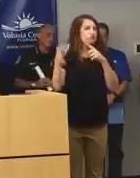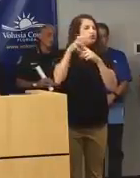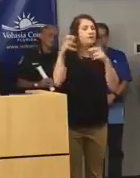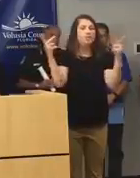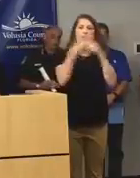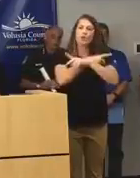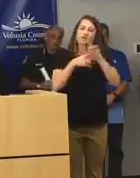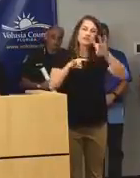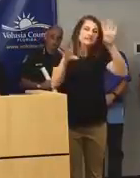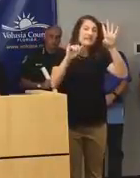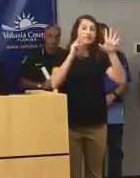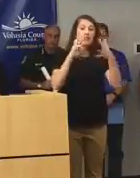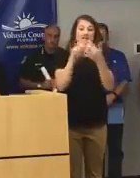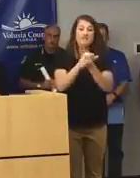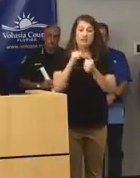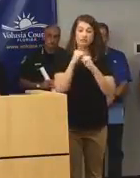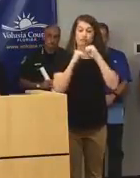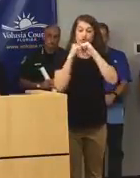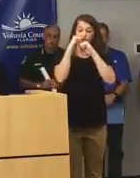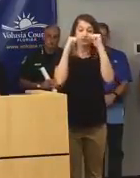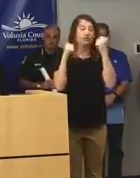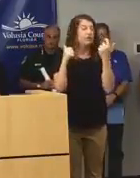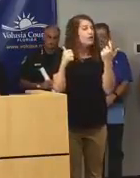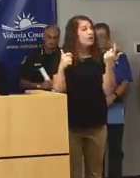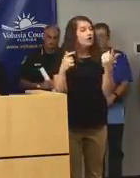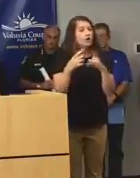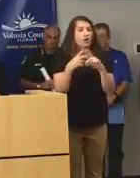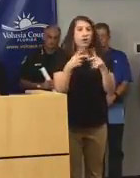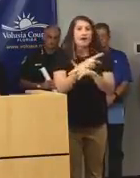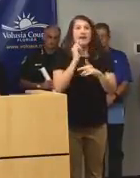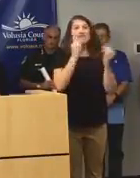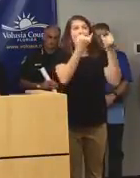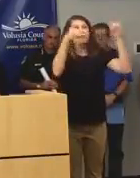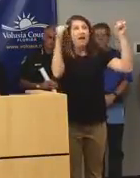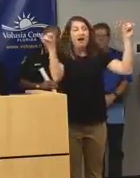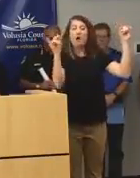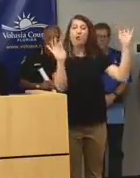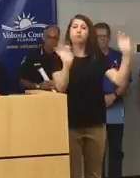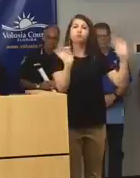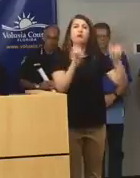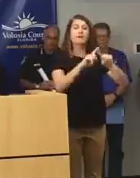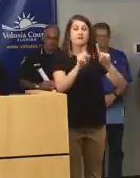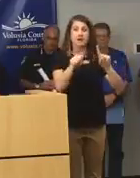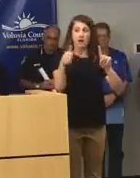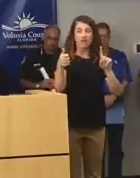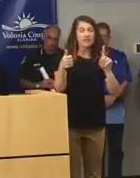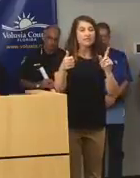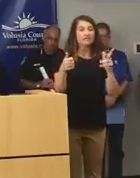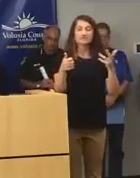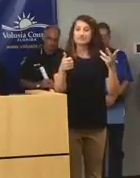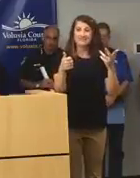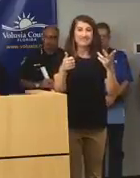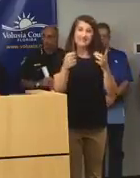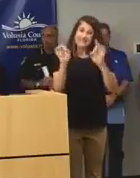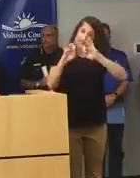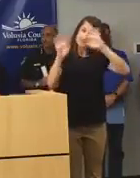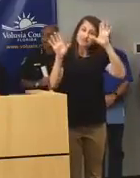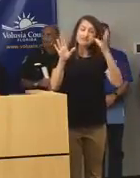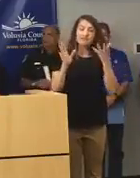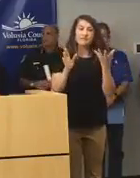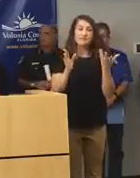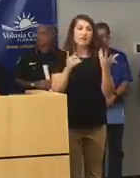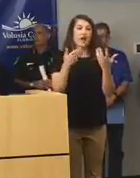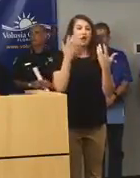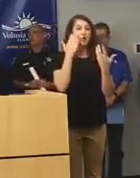have damaged infrastructure. I think if it's just putting lines up, it's one thing. But I know people don't want to hear that. There is